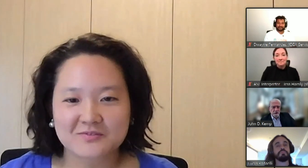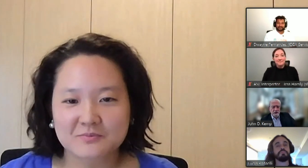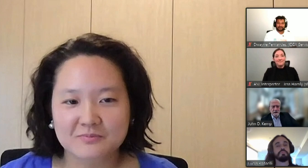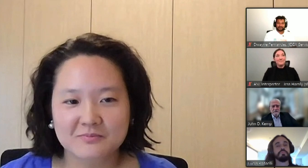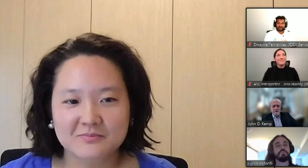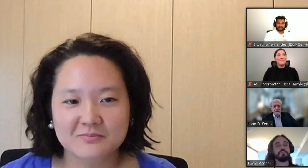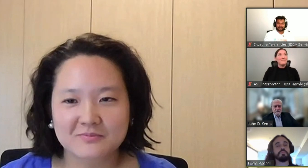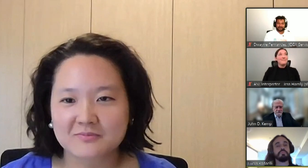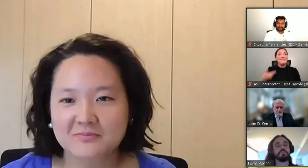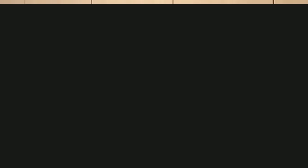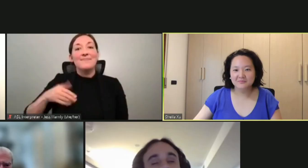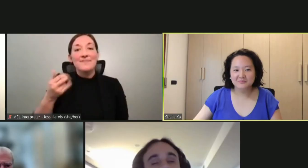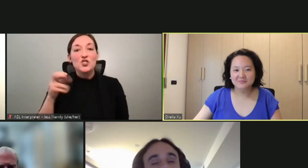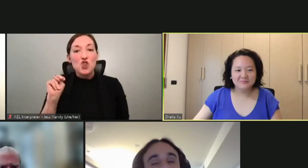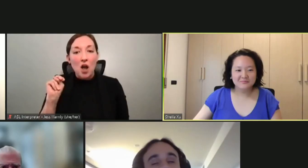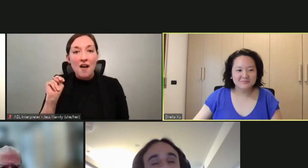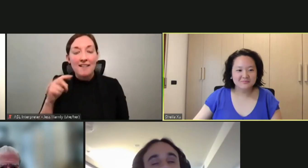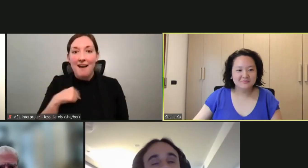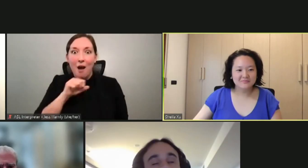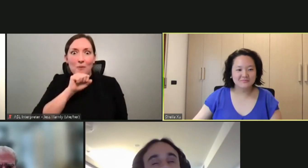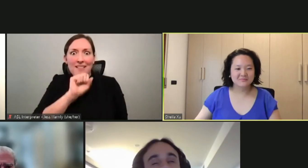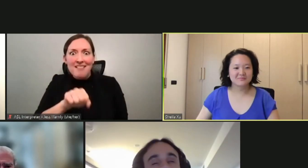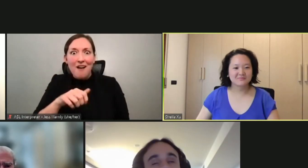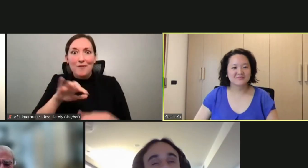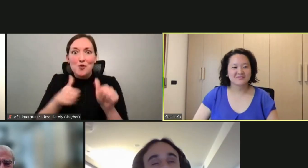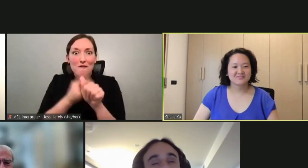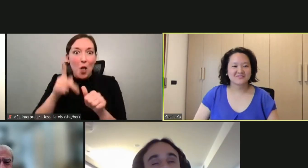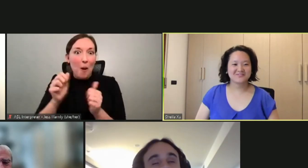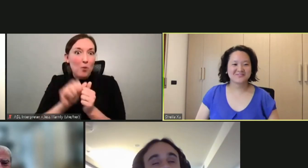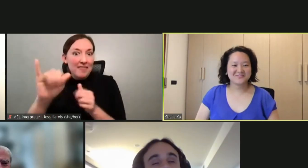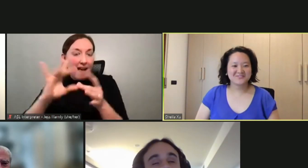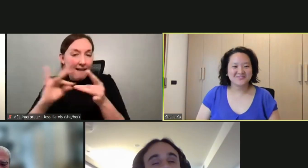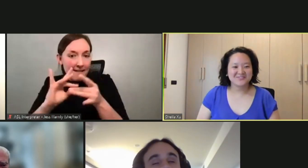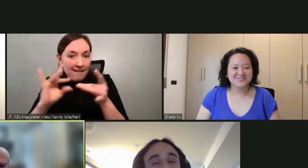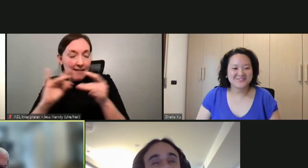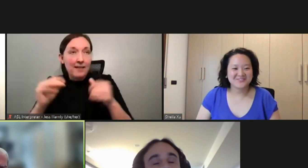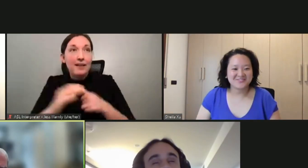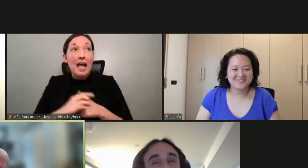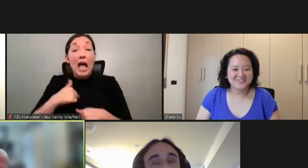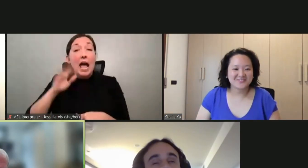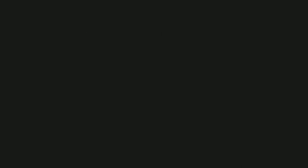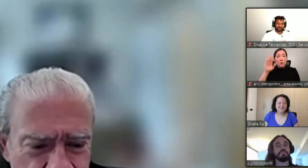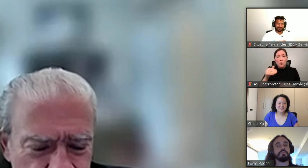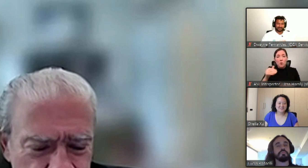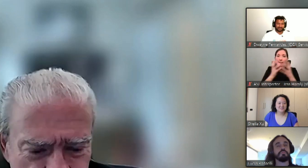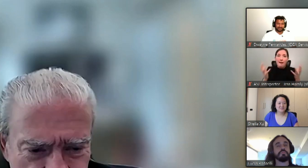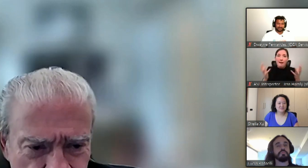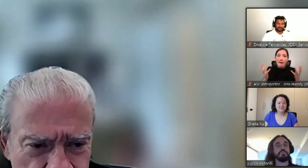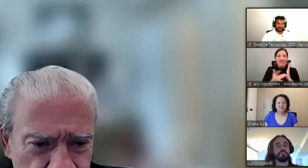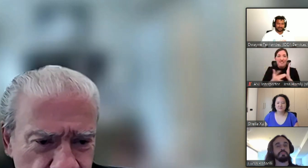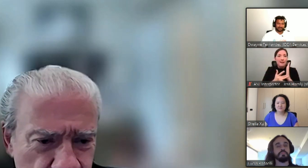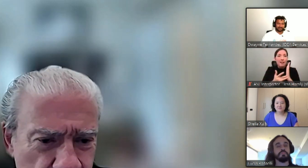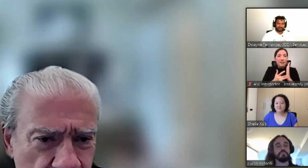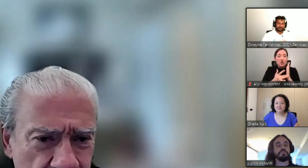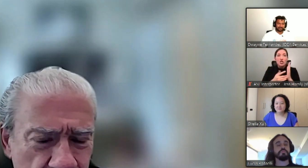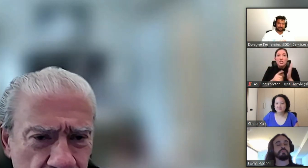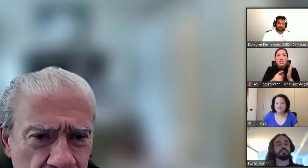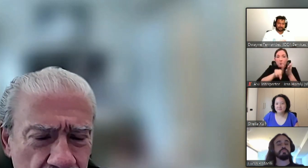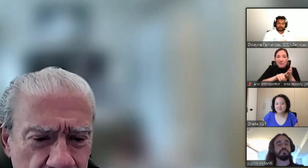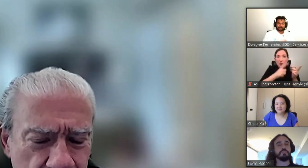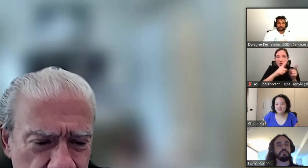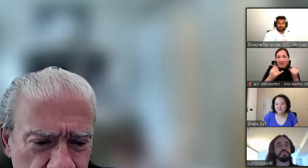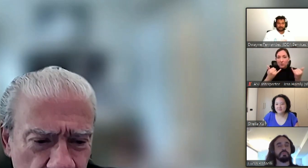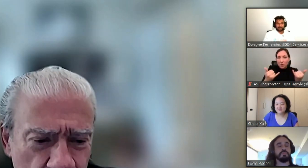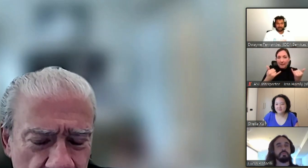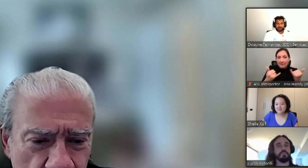This is John. I would just love to follow up on that. I know there's an awful lot of technology and research going